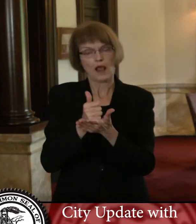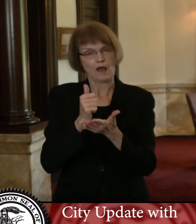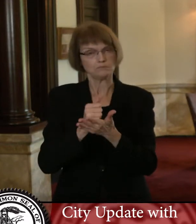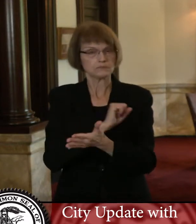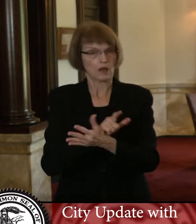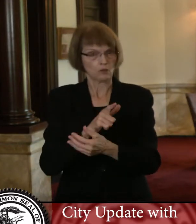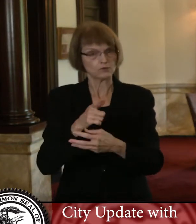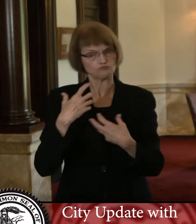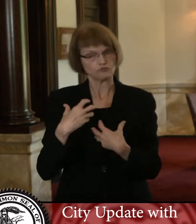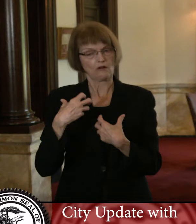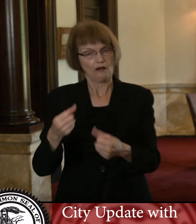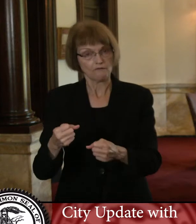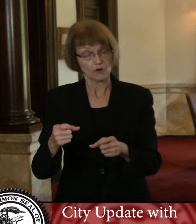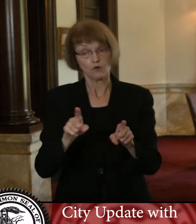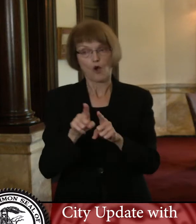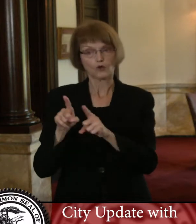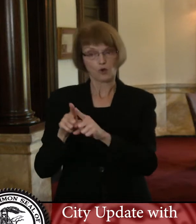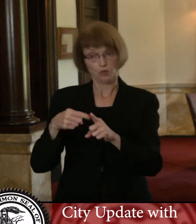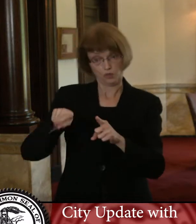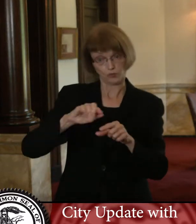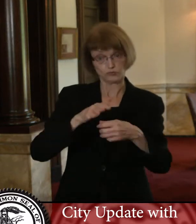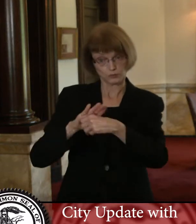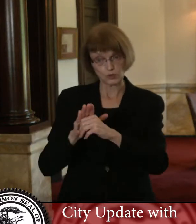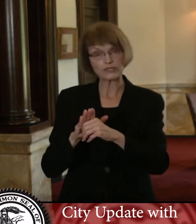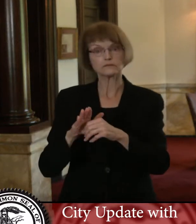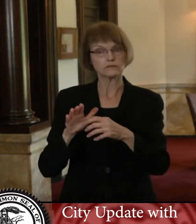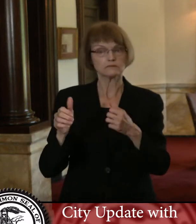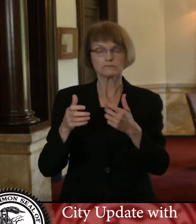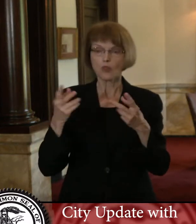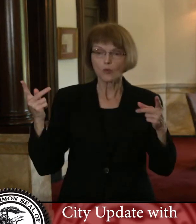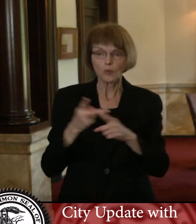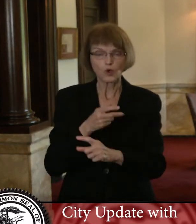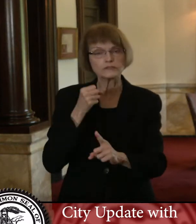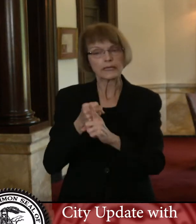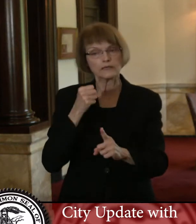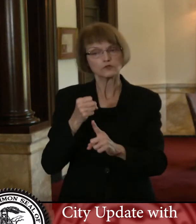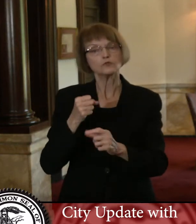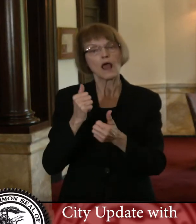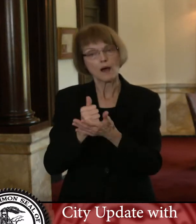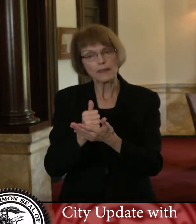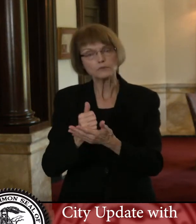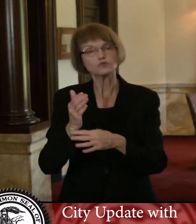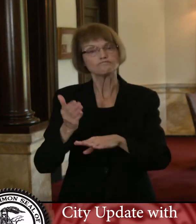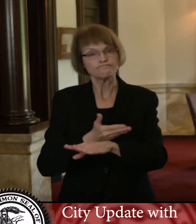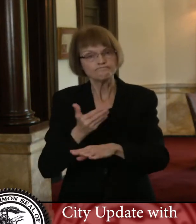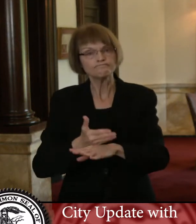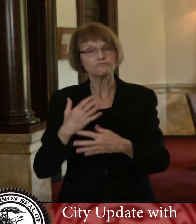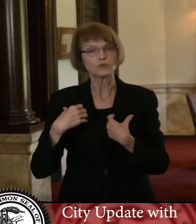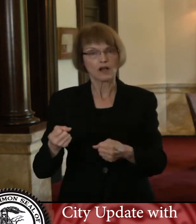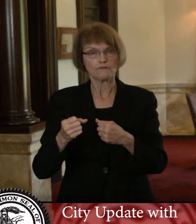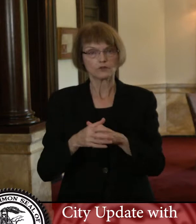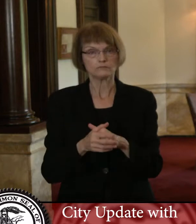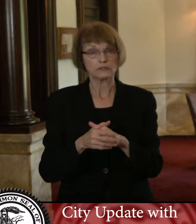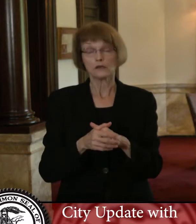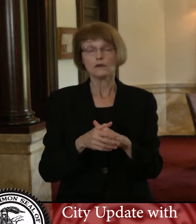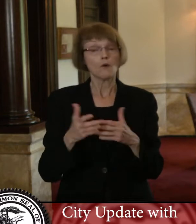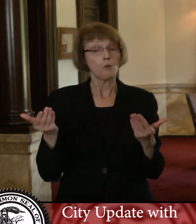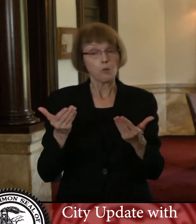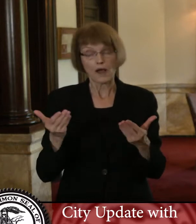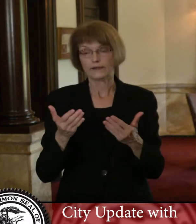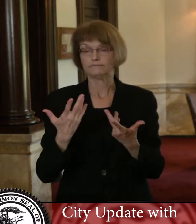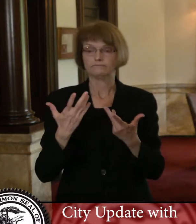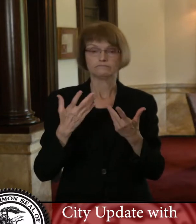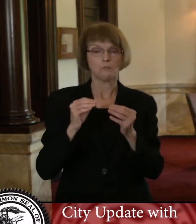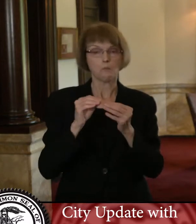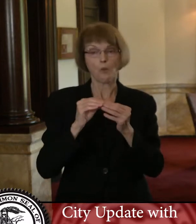by COVID-19. From rental assistance and mortgage assistance to expanding access to the internet, from